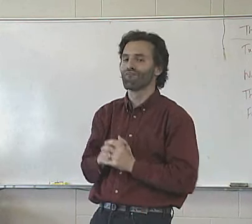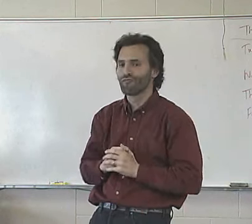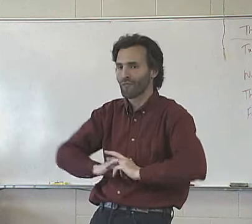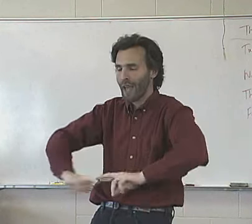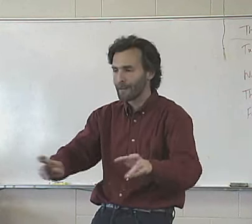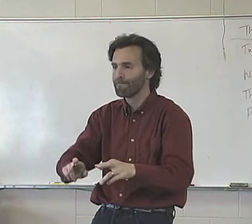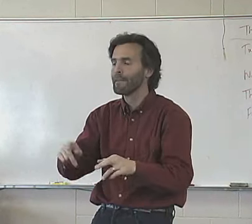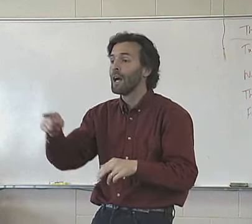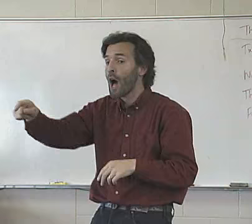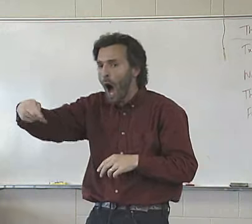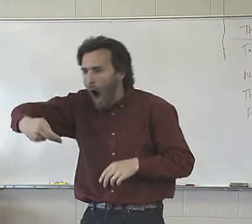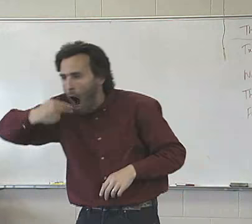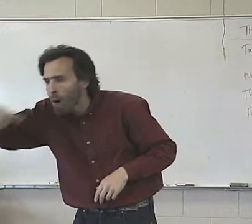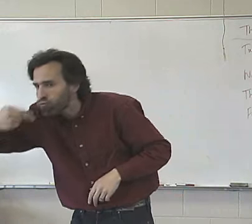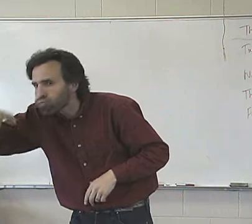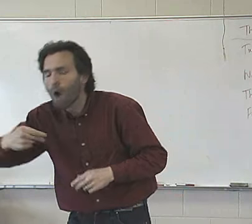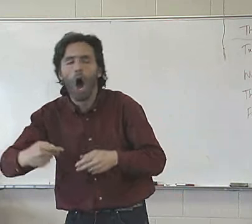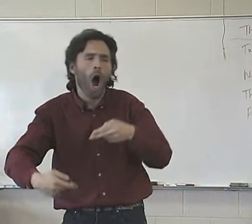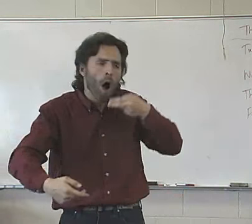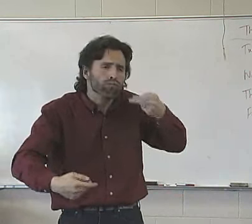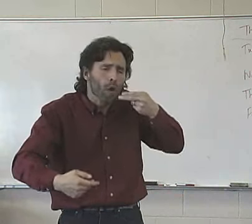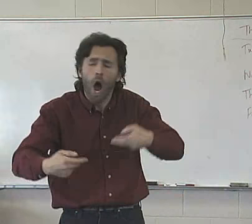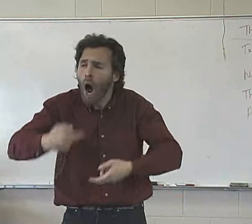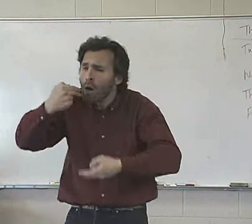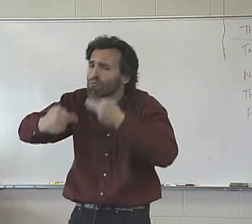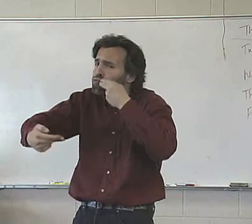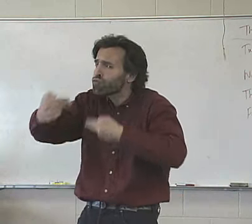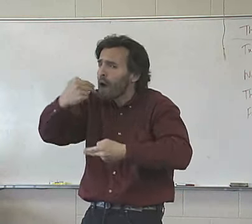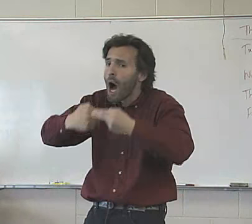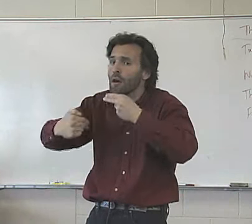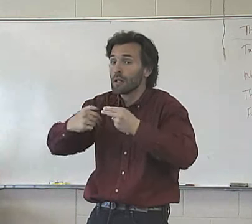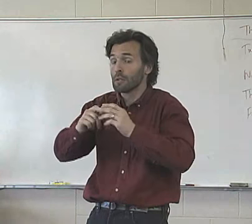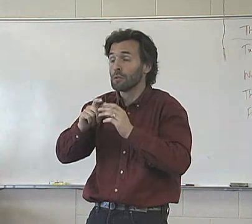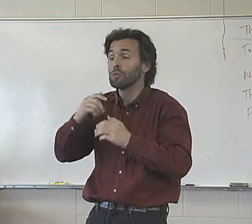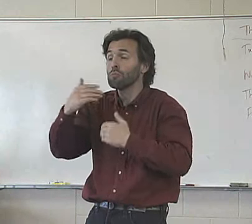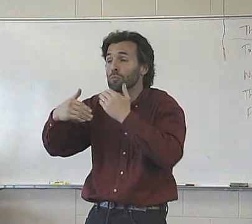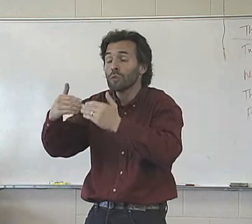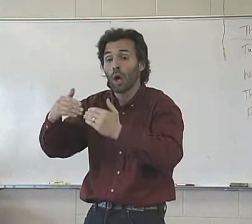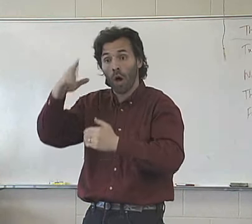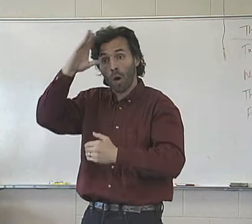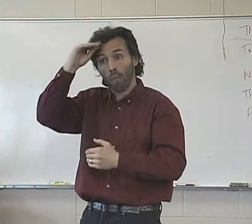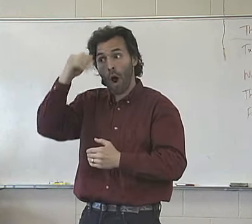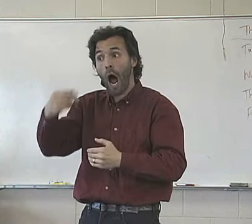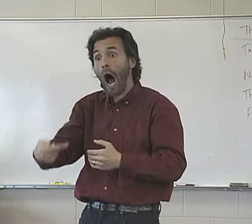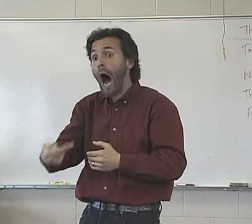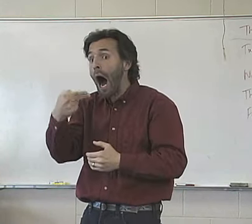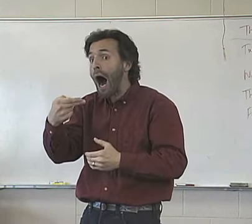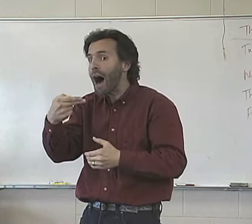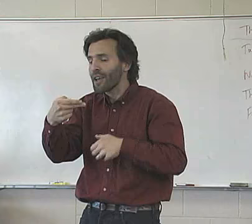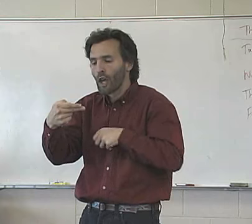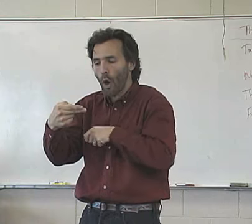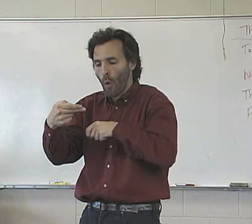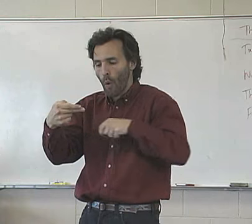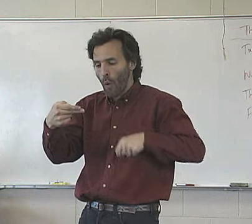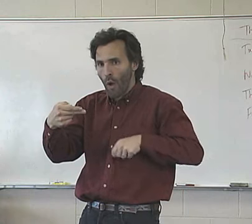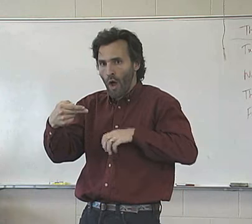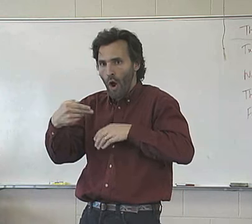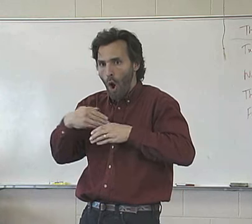ate, and they ate, and they ate. And after a little while, instead of the food going in his mouth, he opened the pack